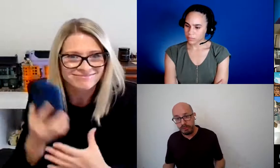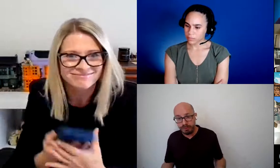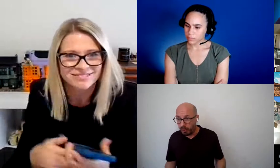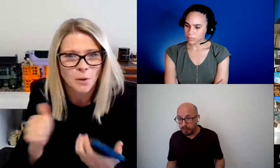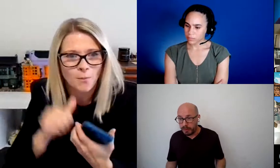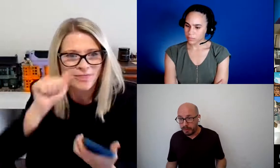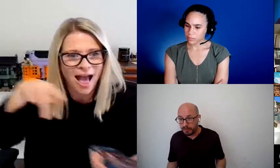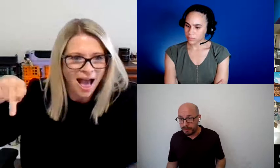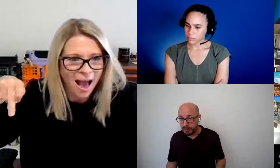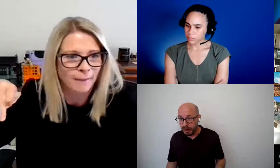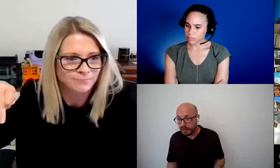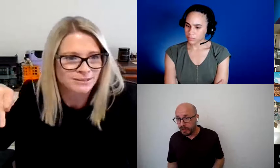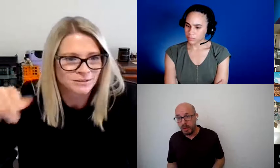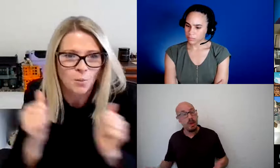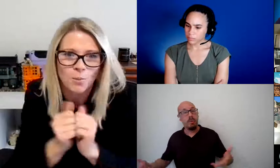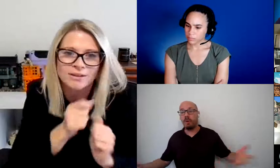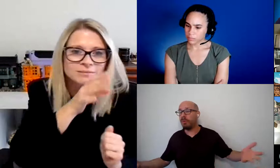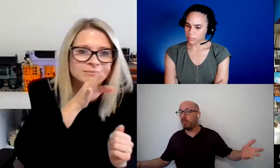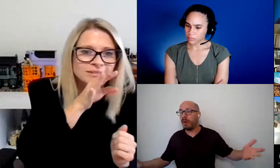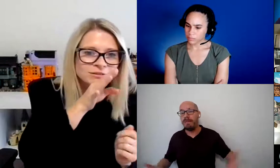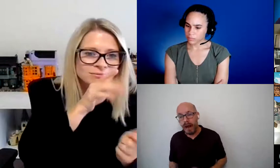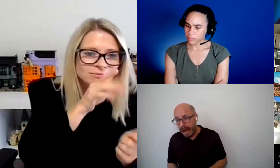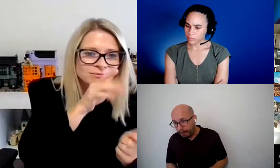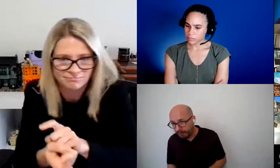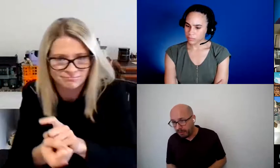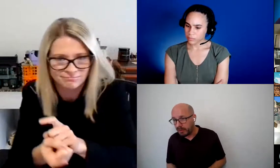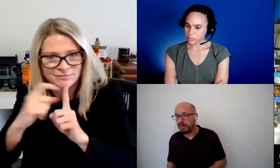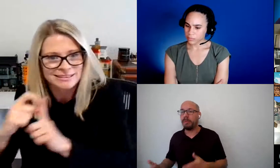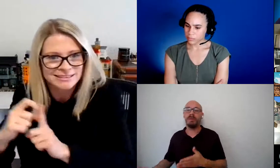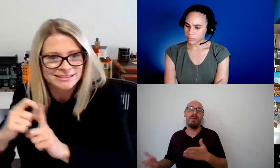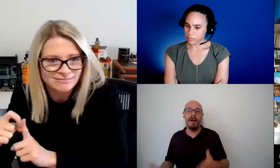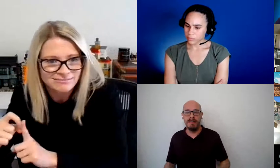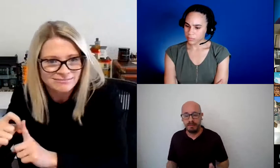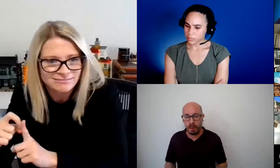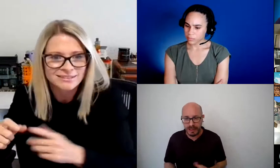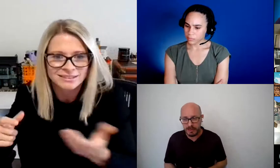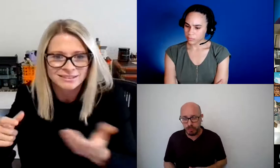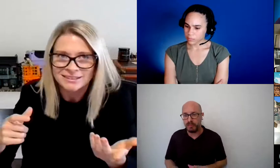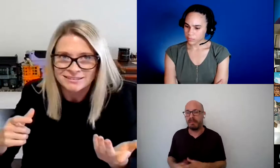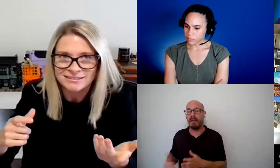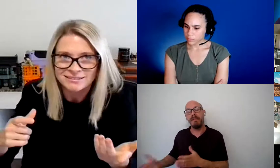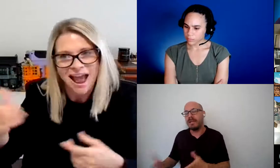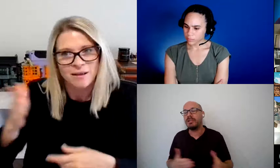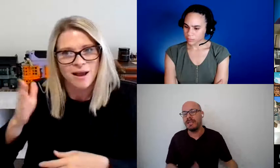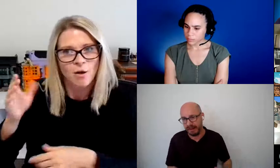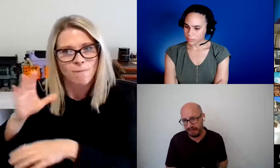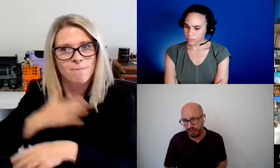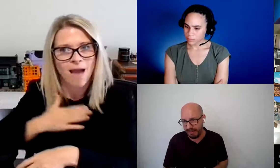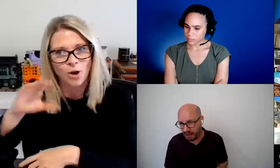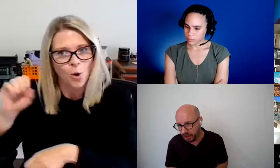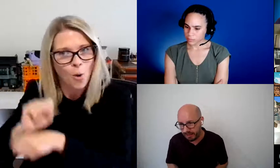used the phone, right? For whatever apps would provide spoken speech-to-text translations,